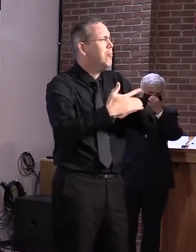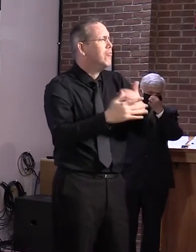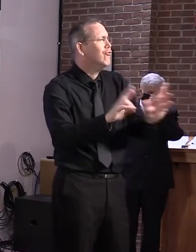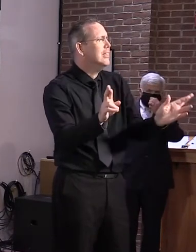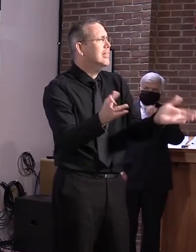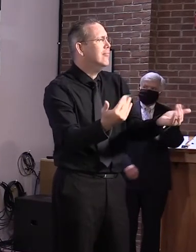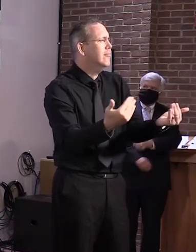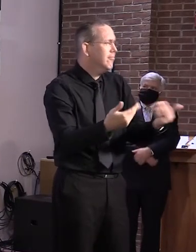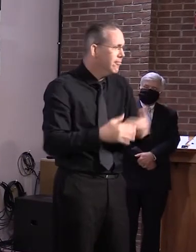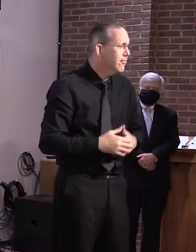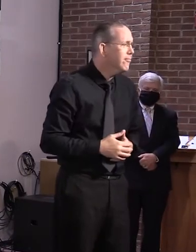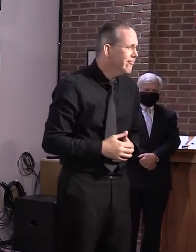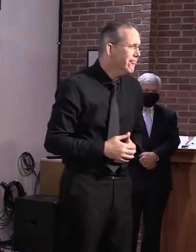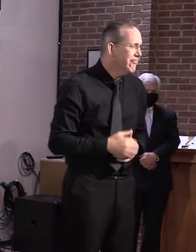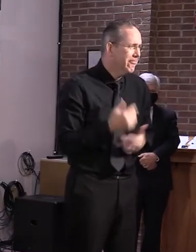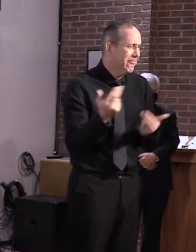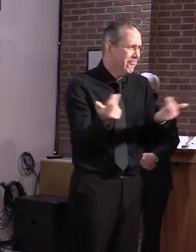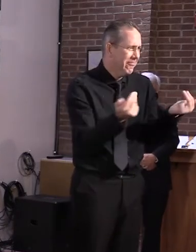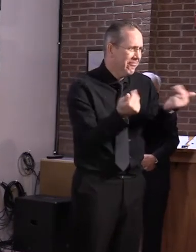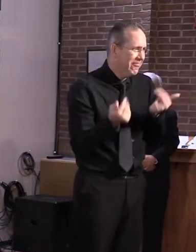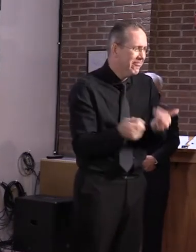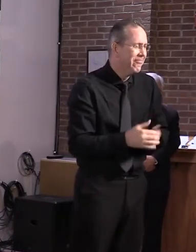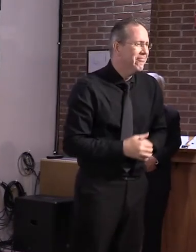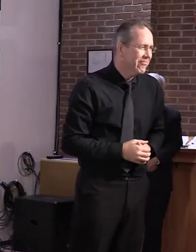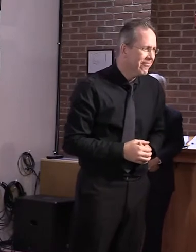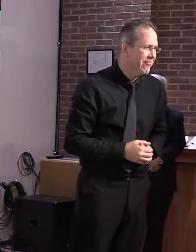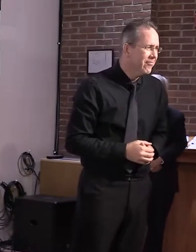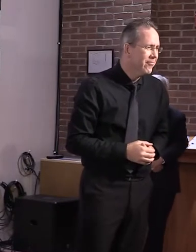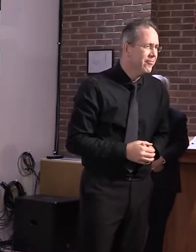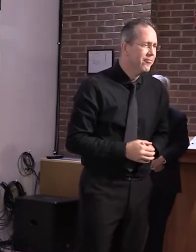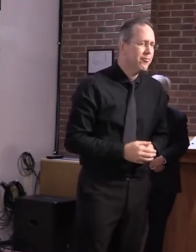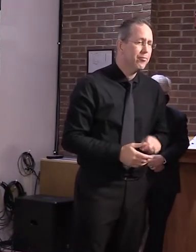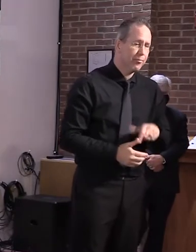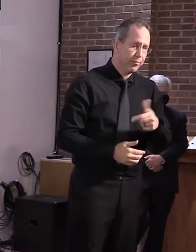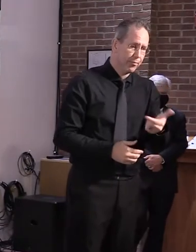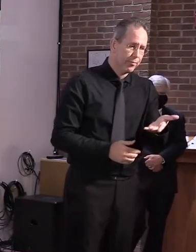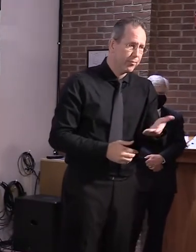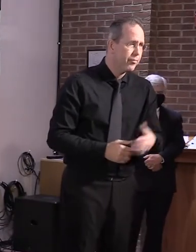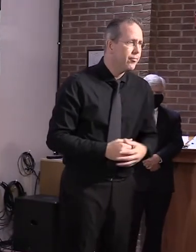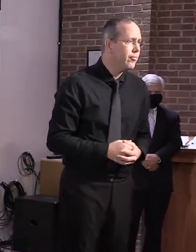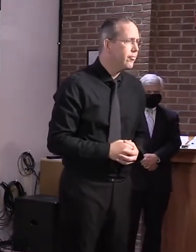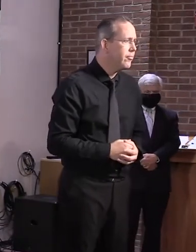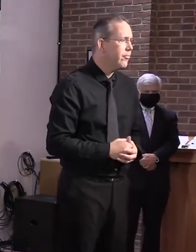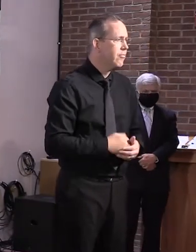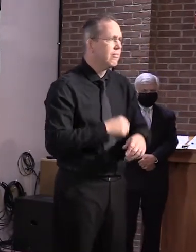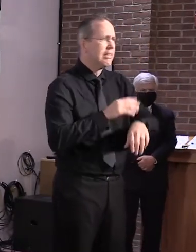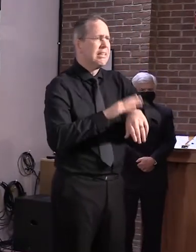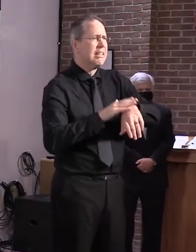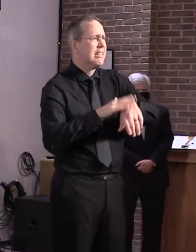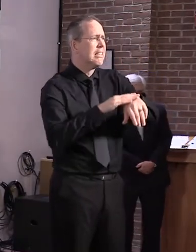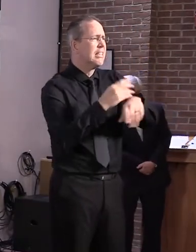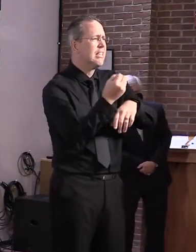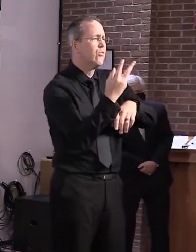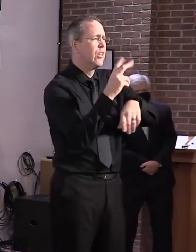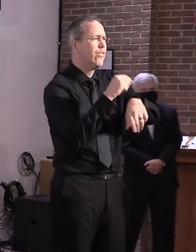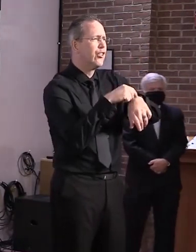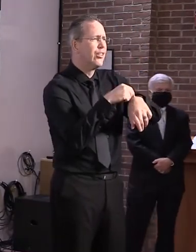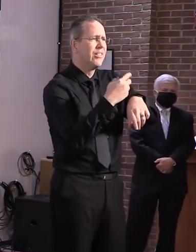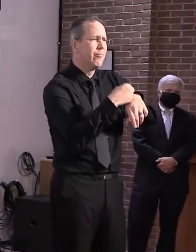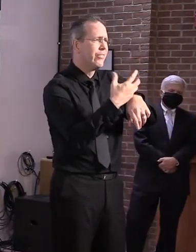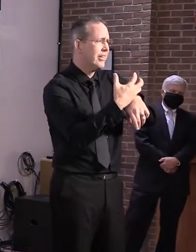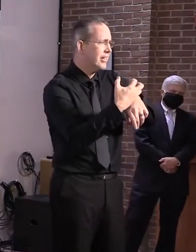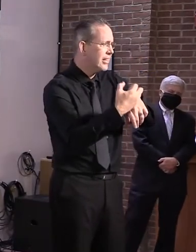both. All right, we're gonna move to the next questioner, but just flagging that it is 12:30 and we're only about halfway through the question queue,